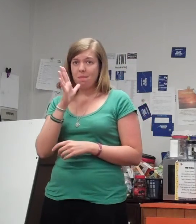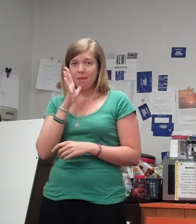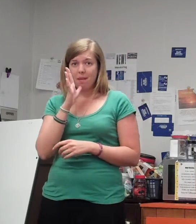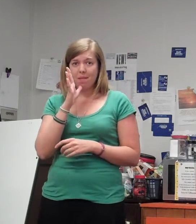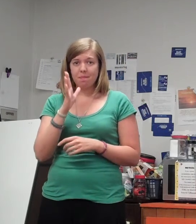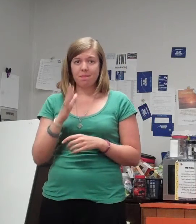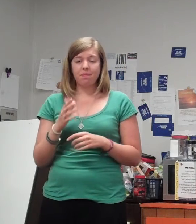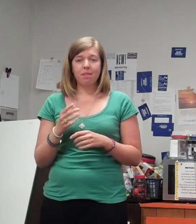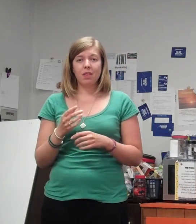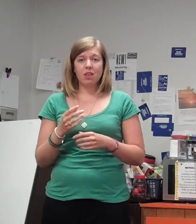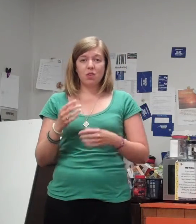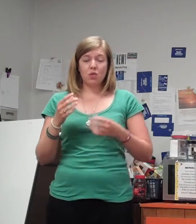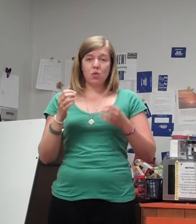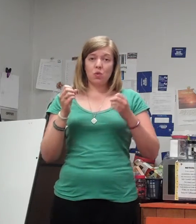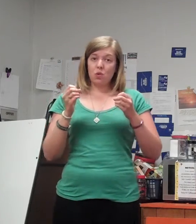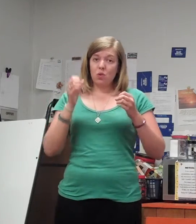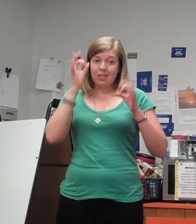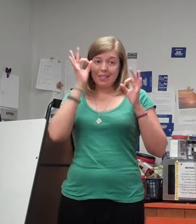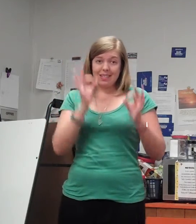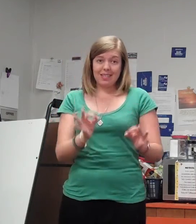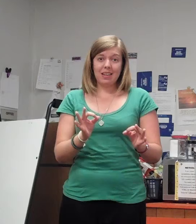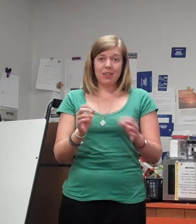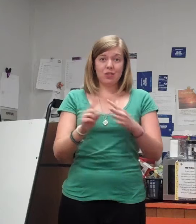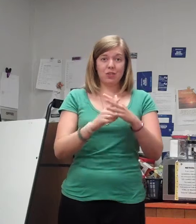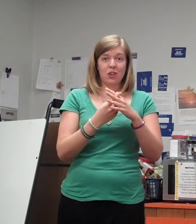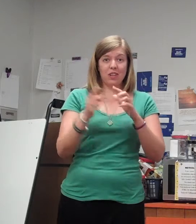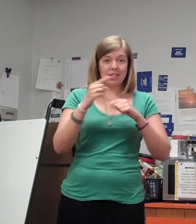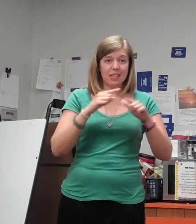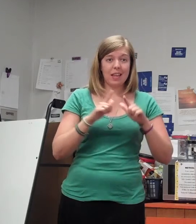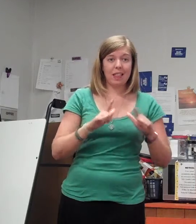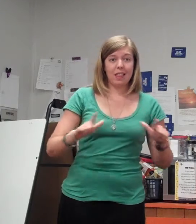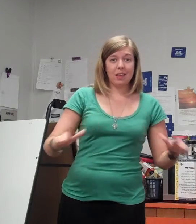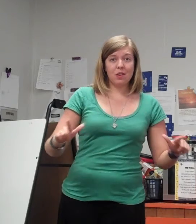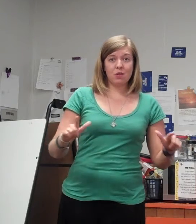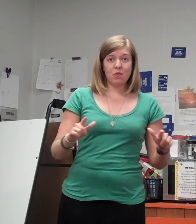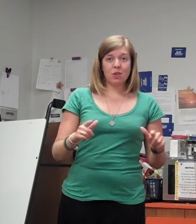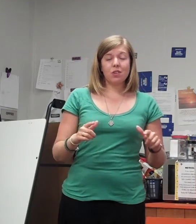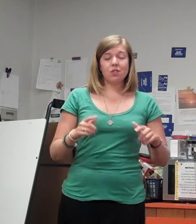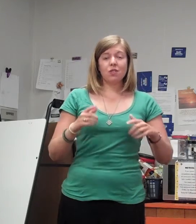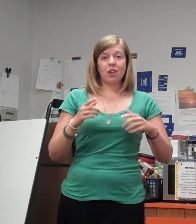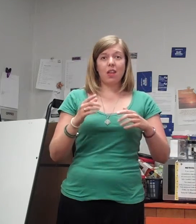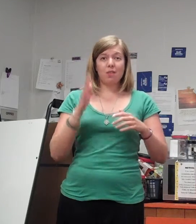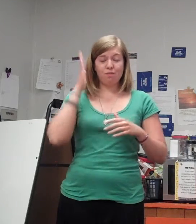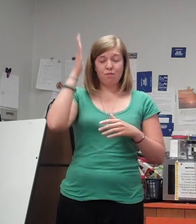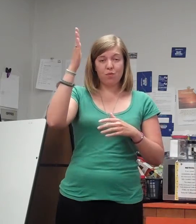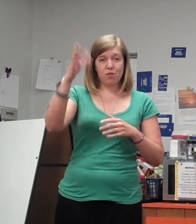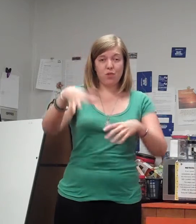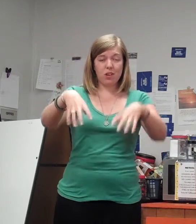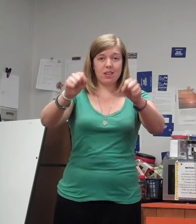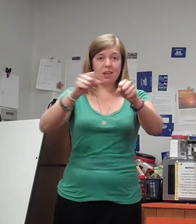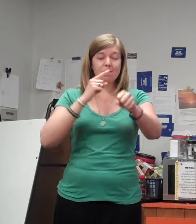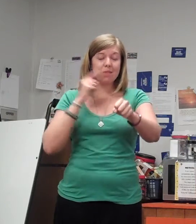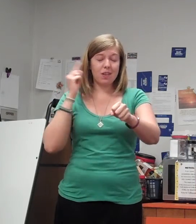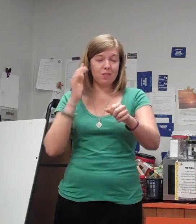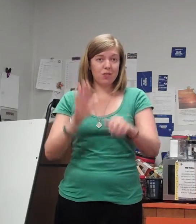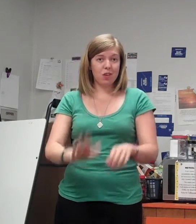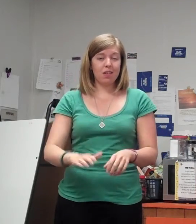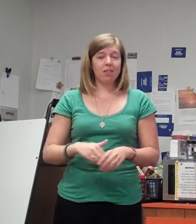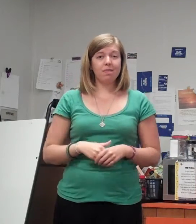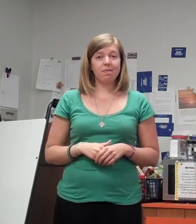start that sign language stuff so I could in the future adopt my deaf child that I had proclaimed I was going to have. I started taking